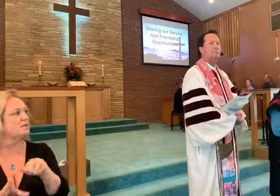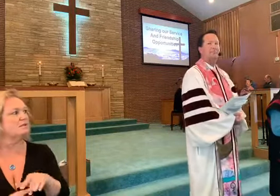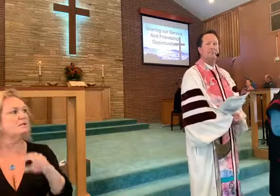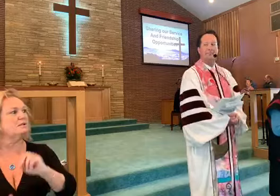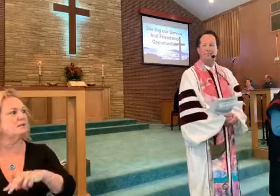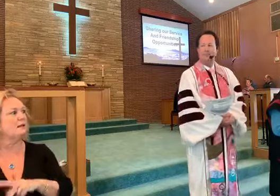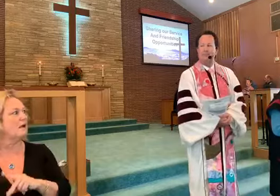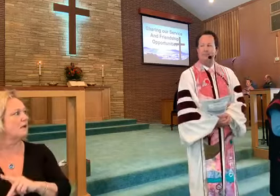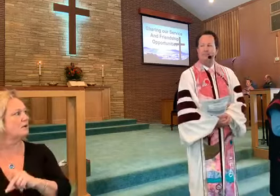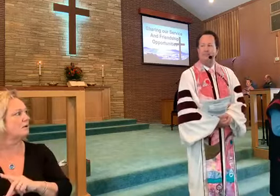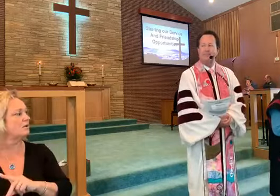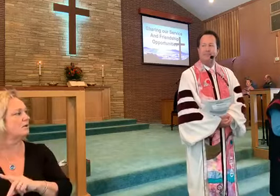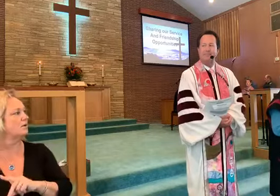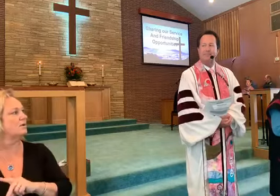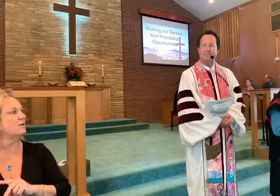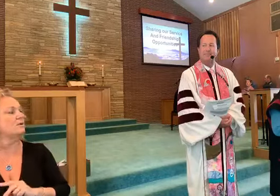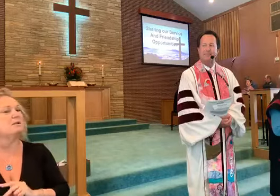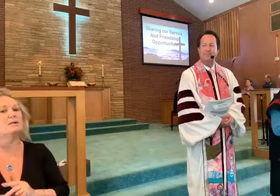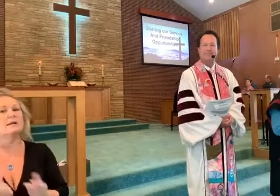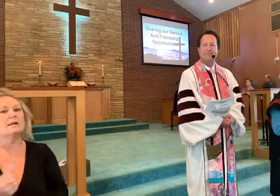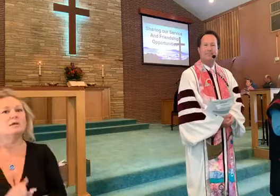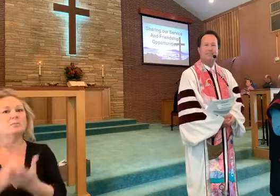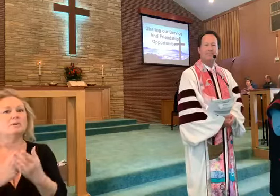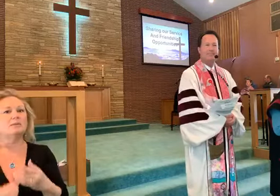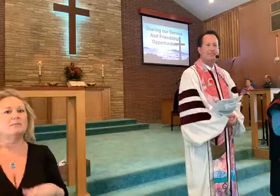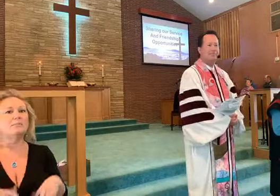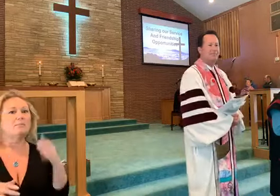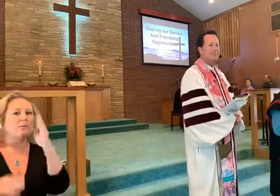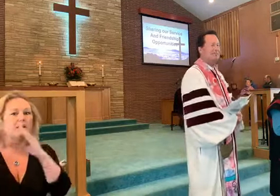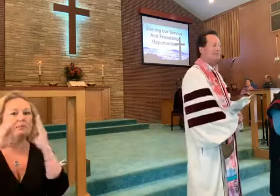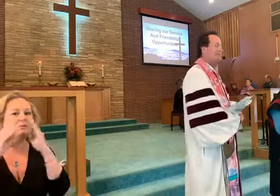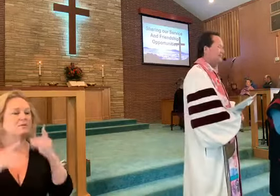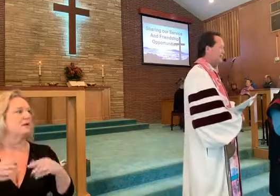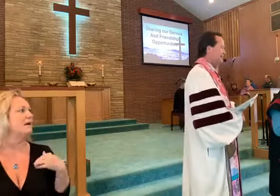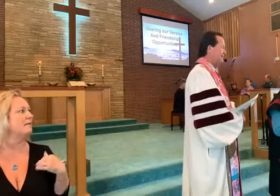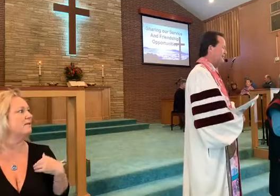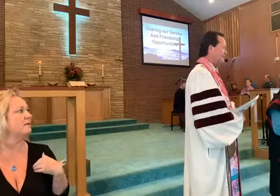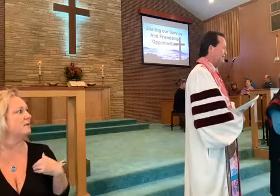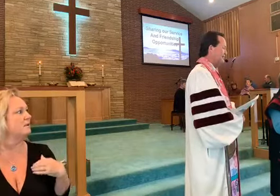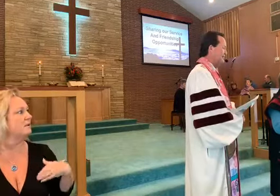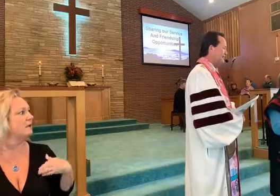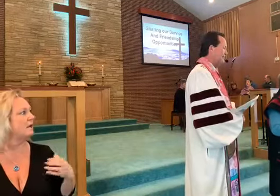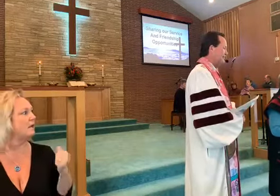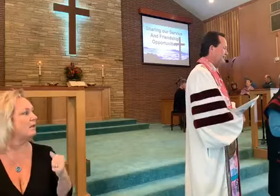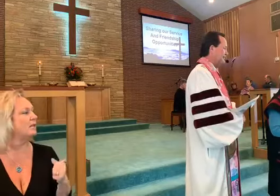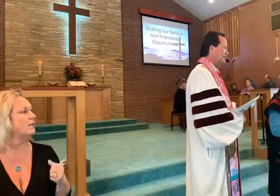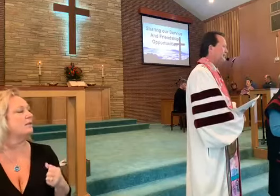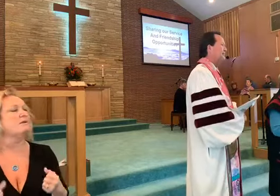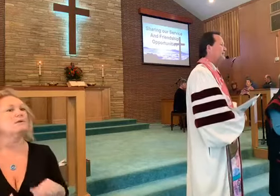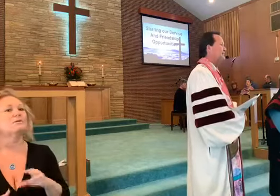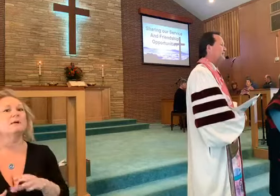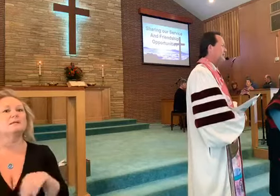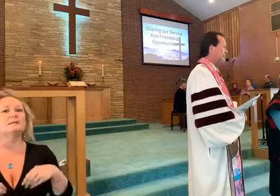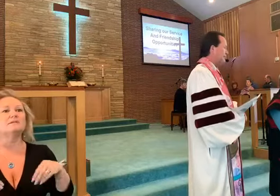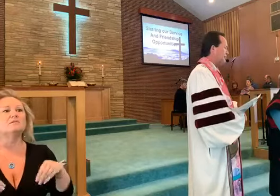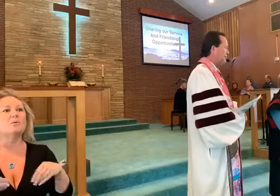other health concerns. It is rides to church, rides to the